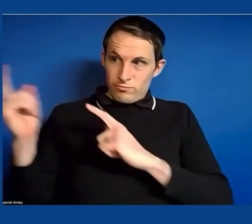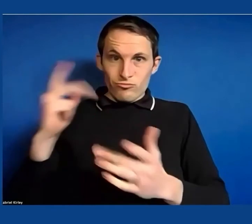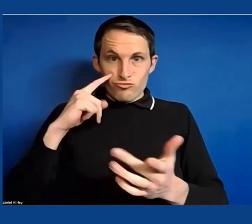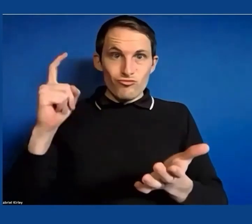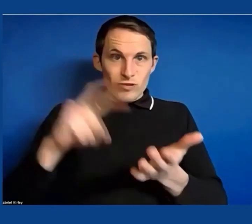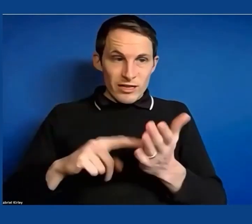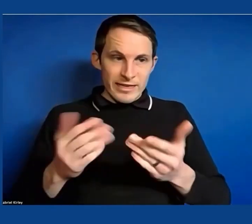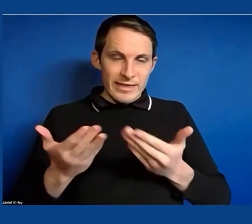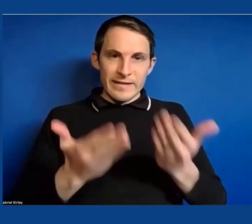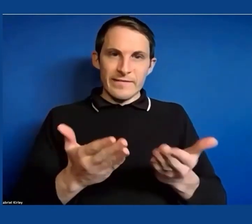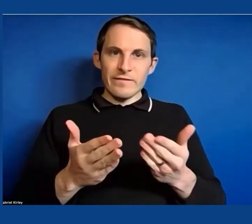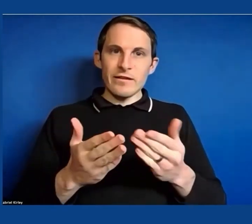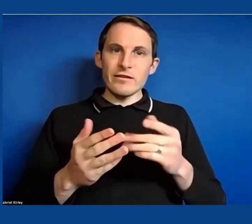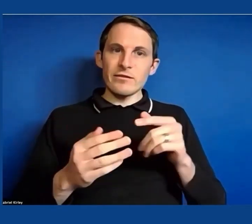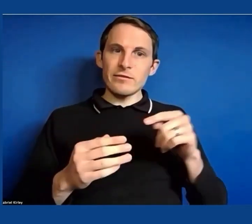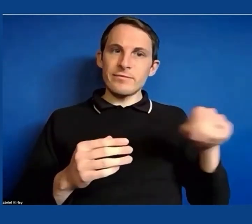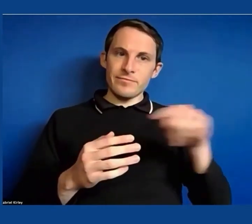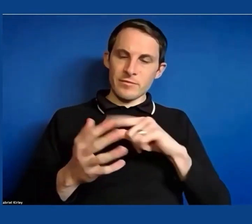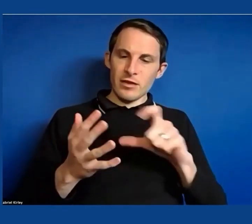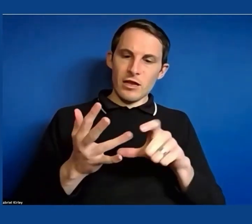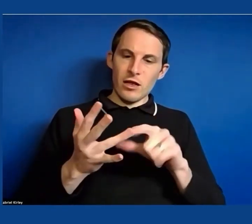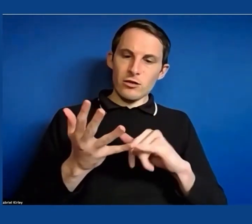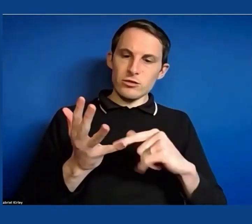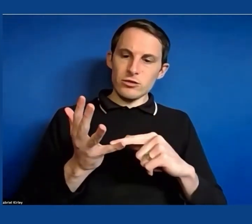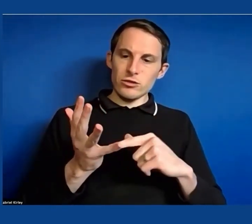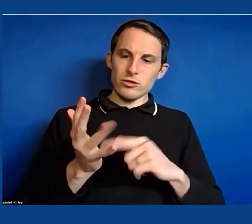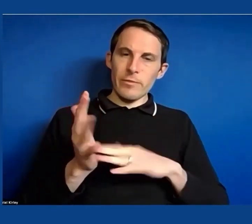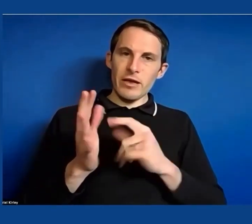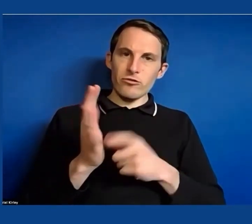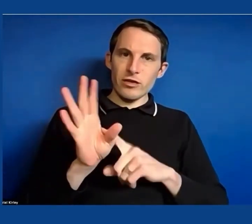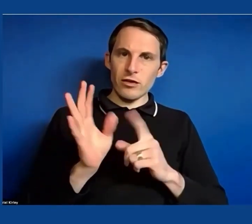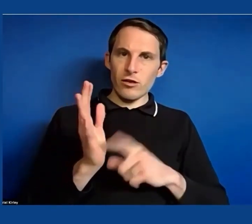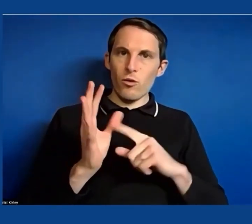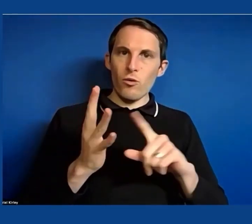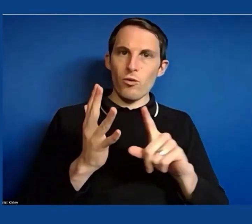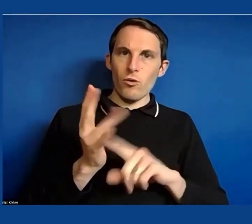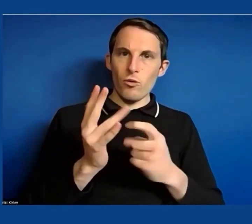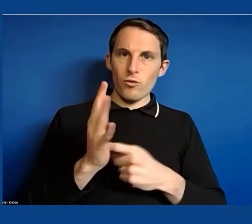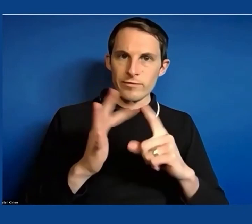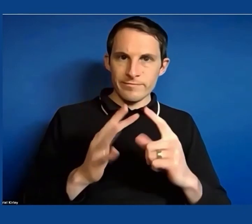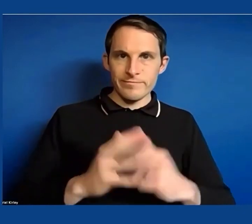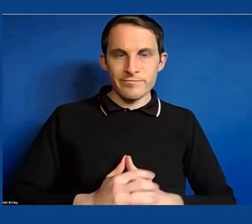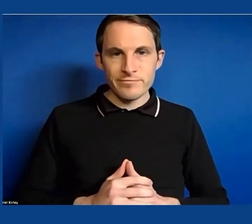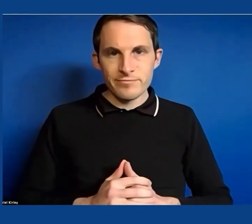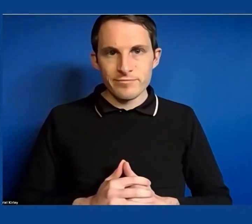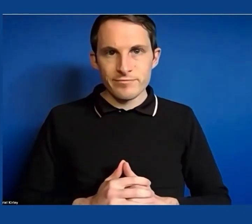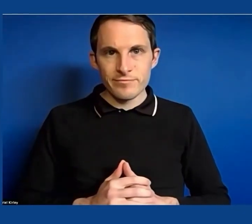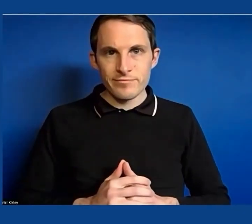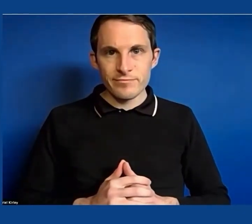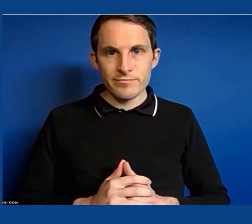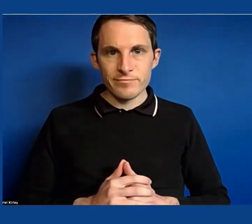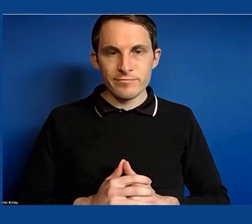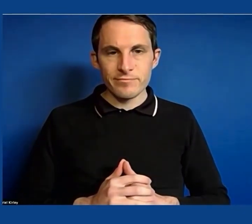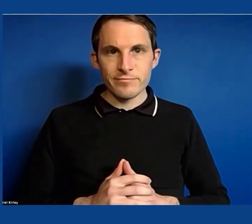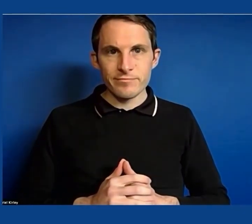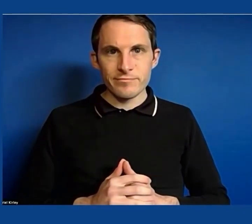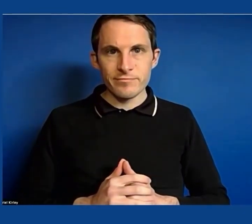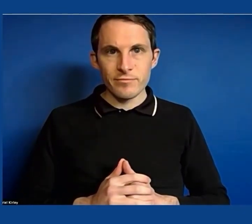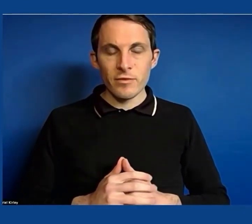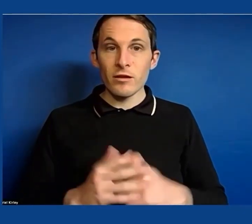The presence of peoples with sovereignty and legal systems of their own belies the premise that